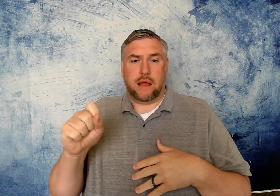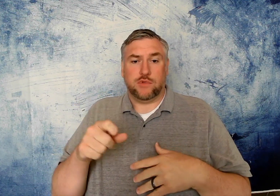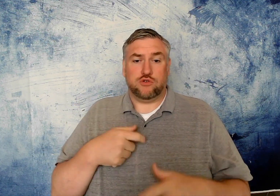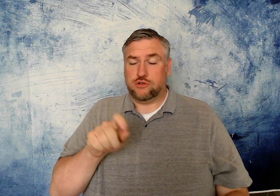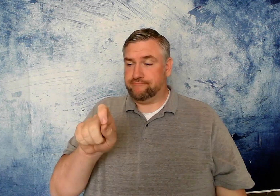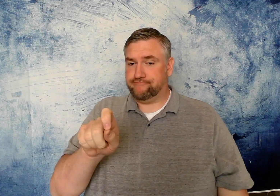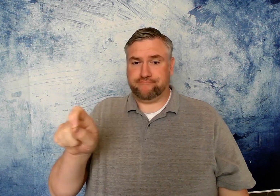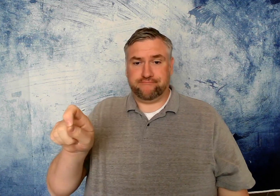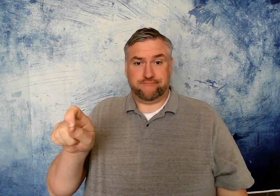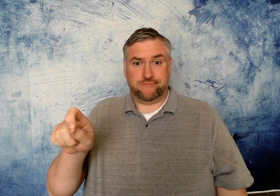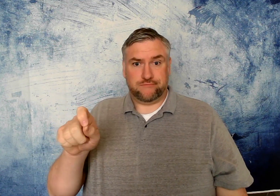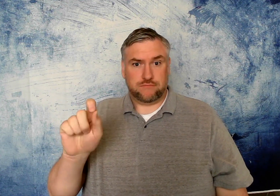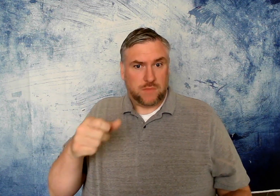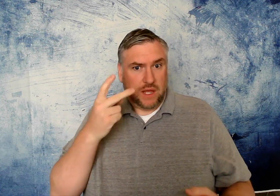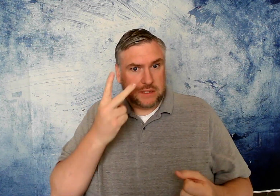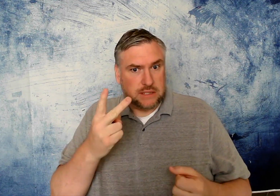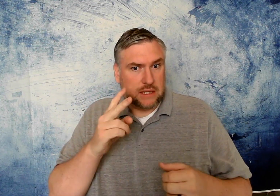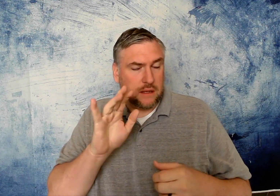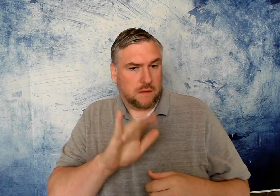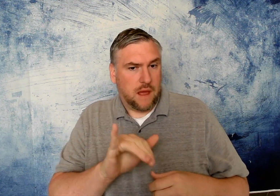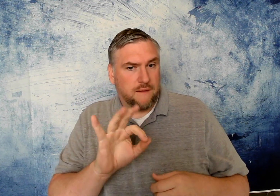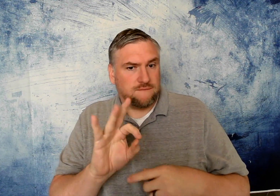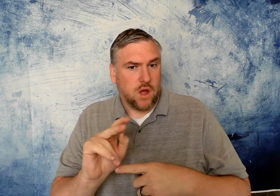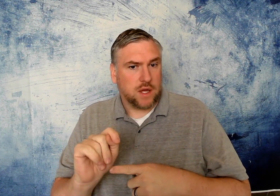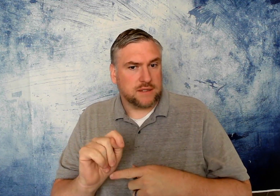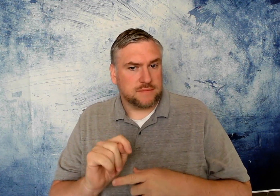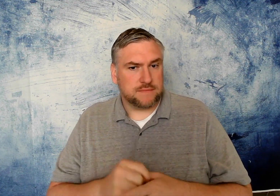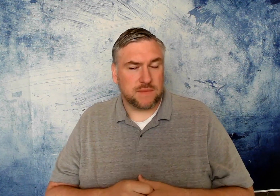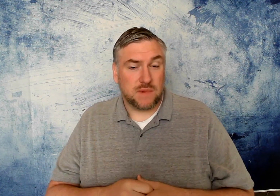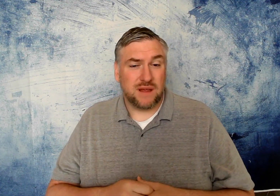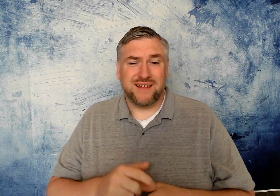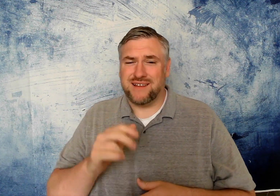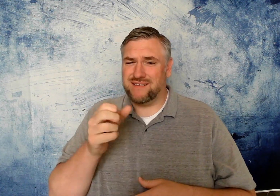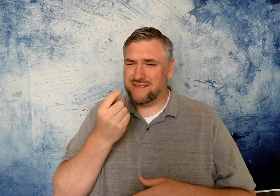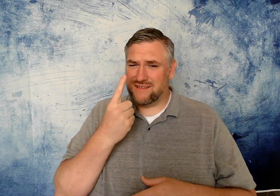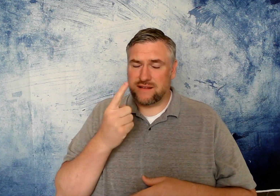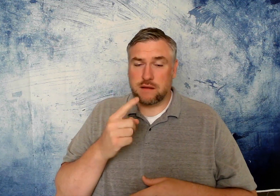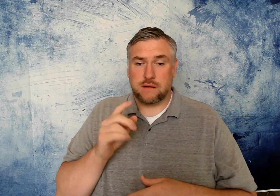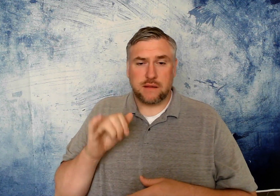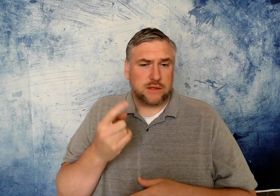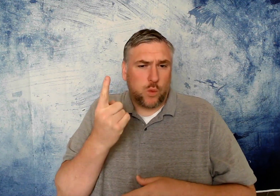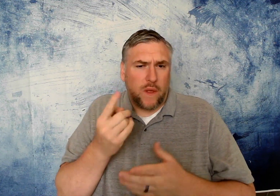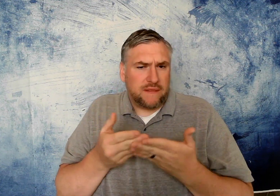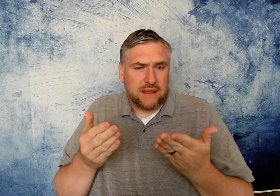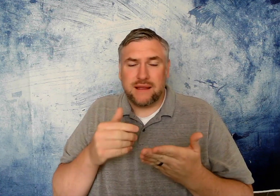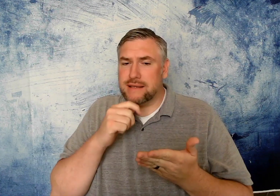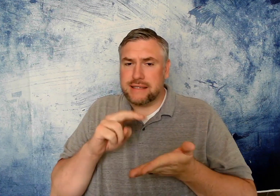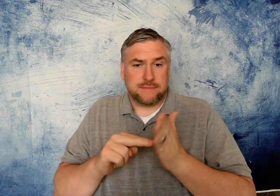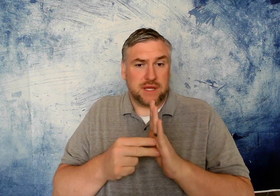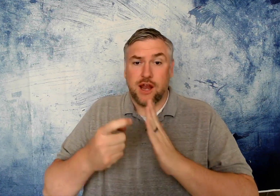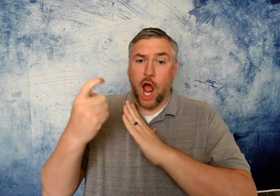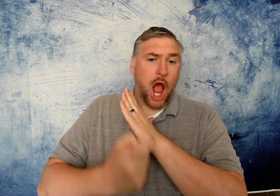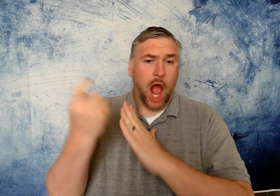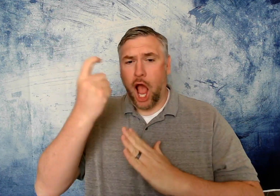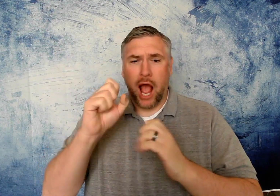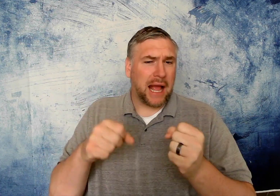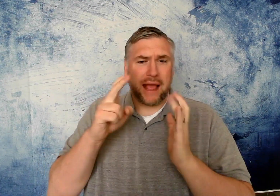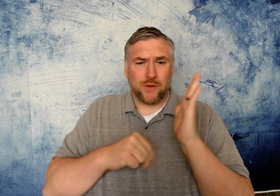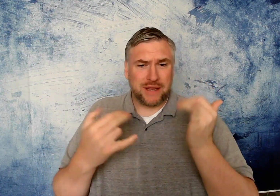It's so free. In many apps, you just have to turn it on. Now, understand, that's one thing, and it doesn't mean that a